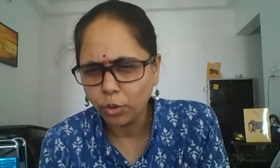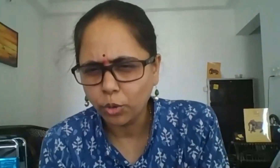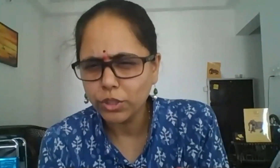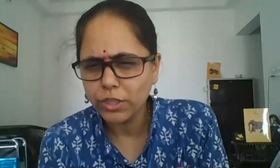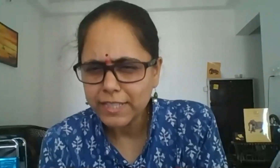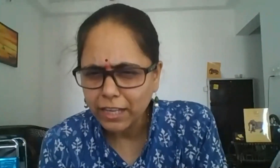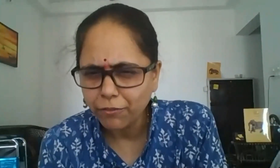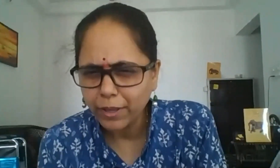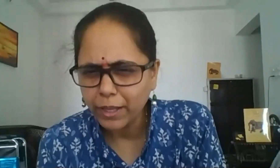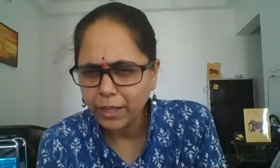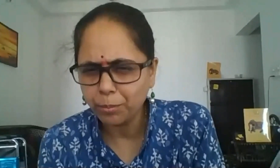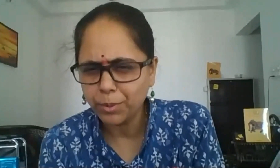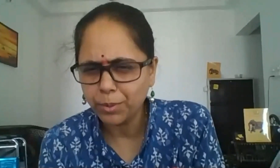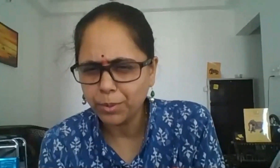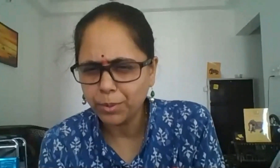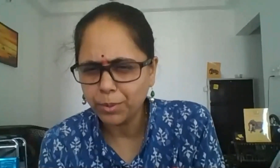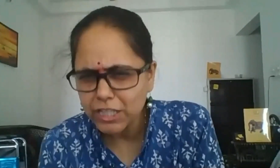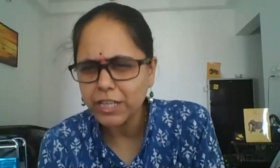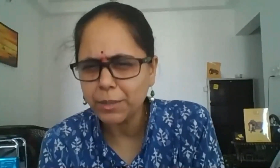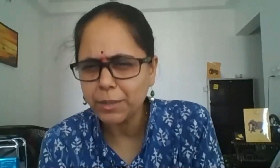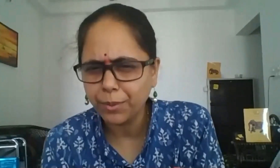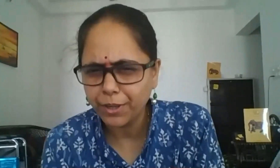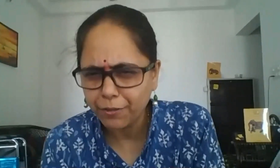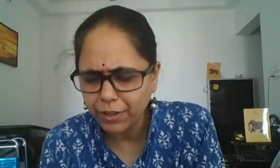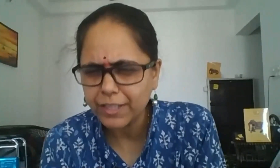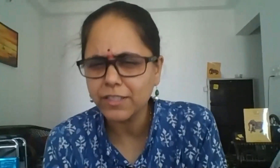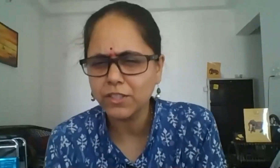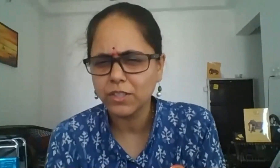Growth, self-help, leadership, defense,